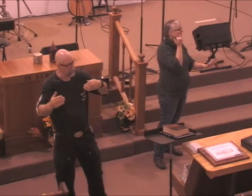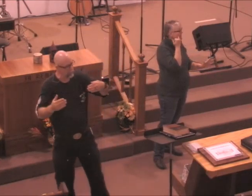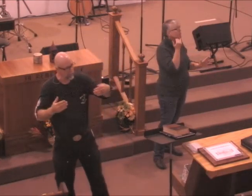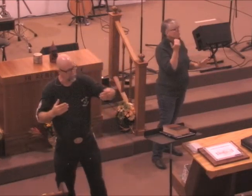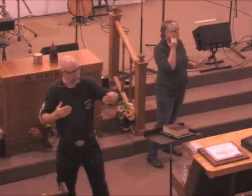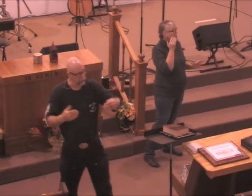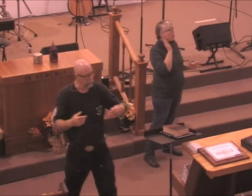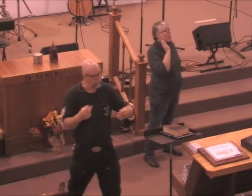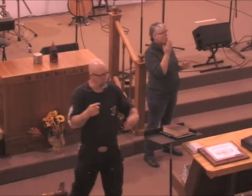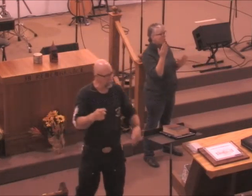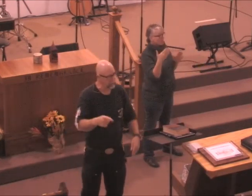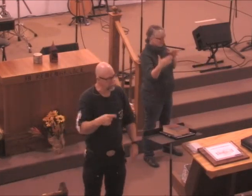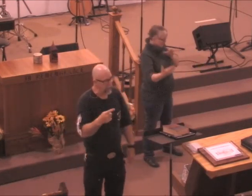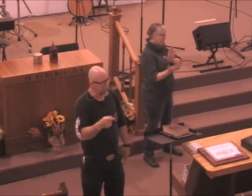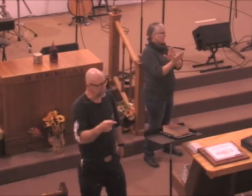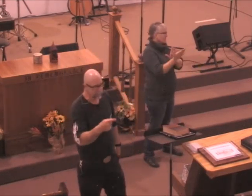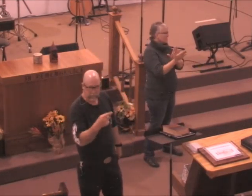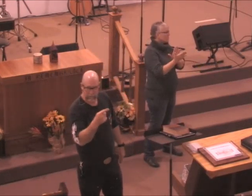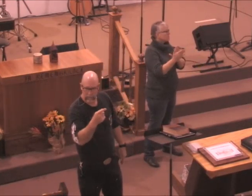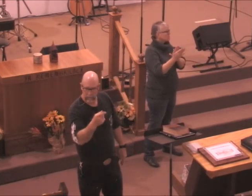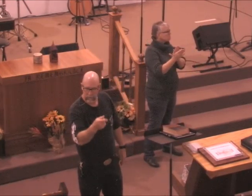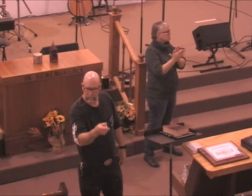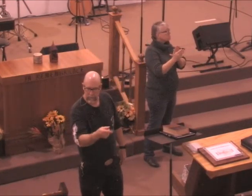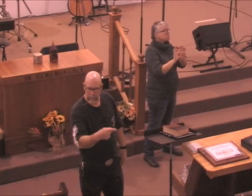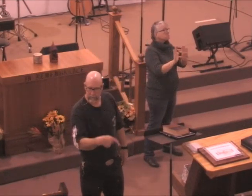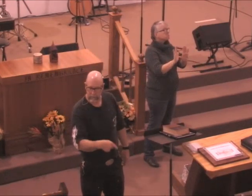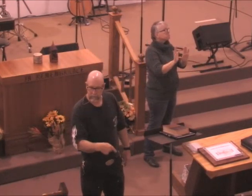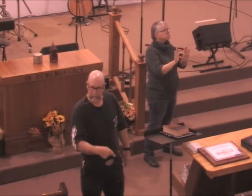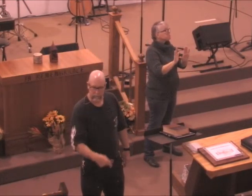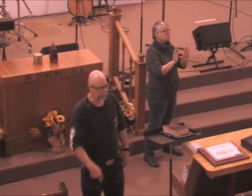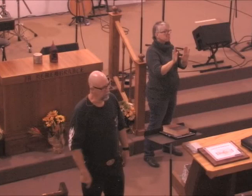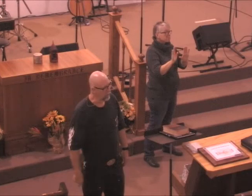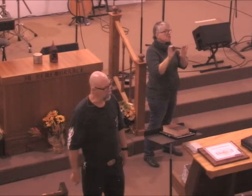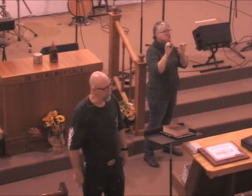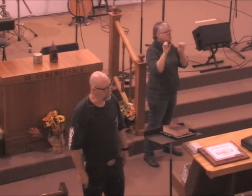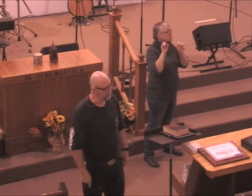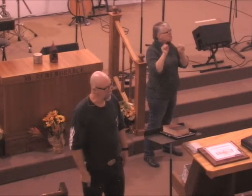of what's coming at you, you'll be able to pass the test. Yeah.